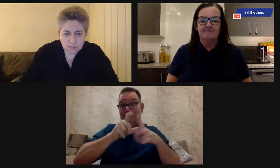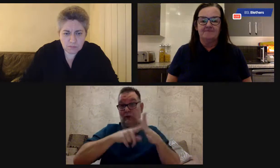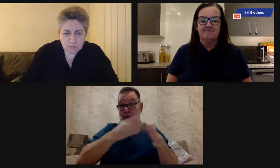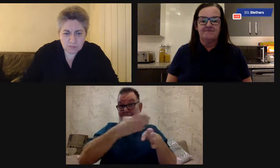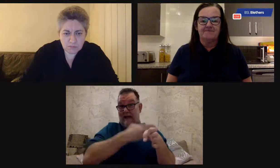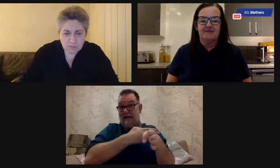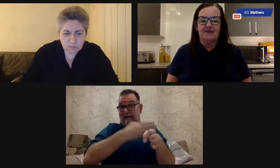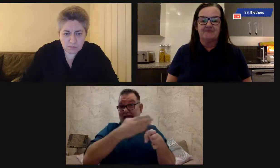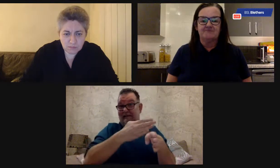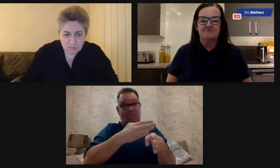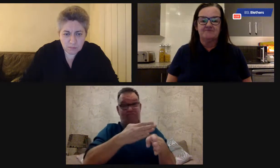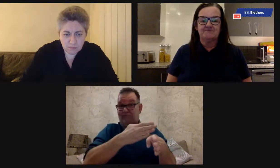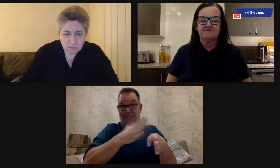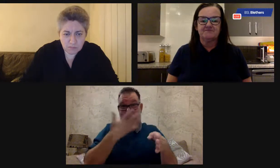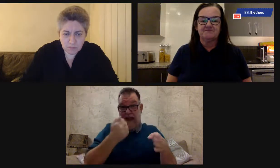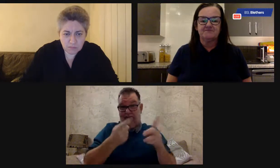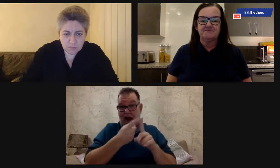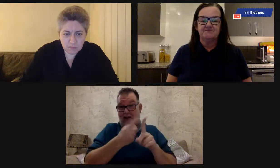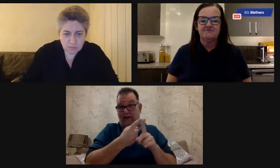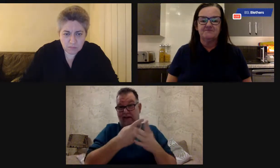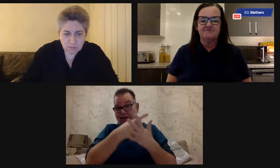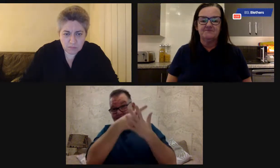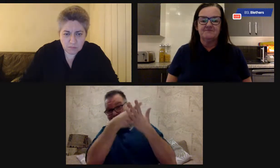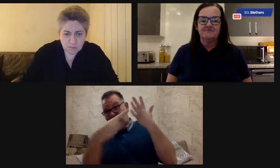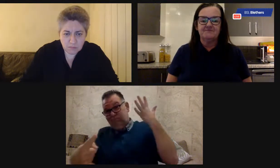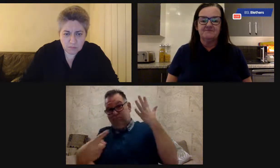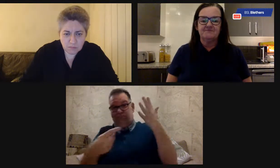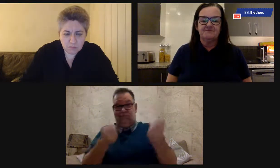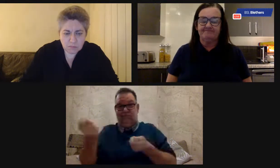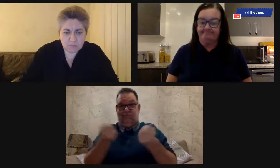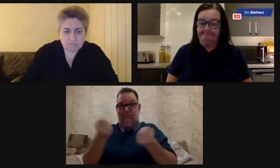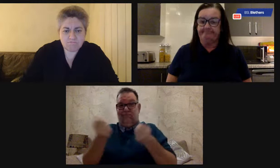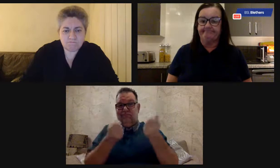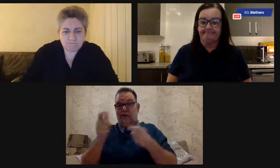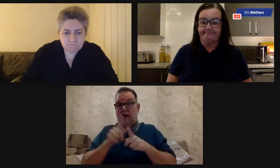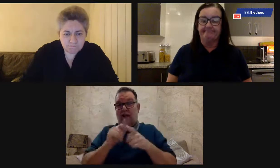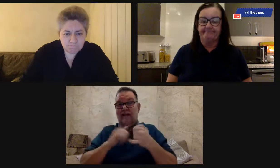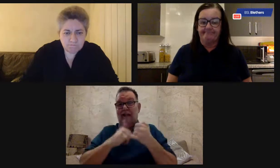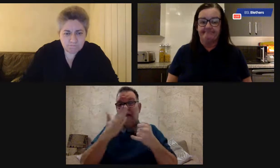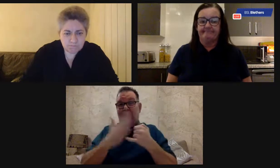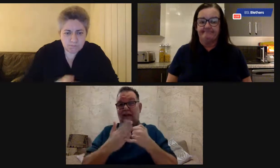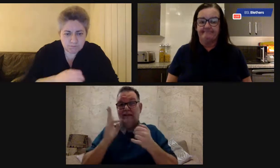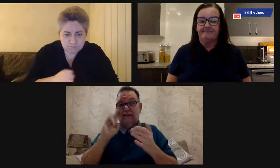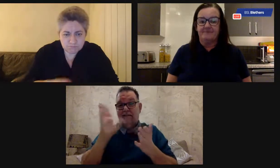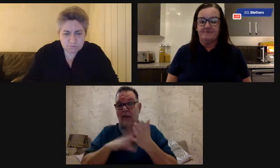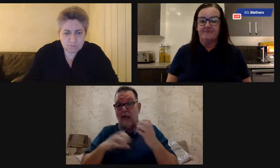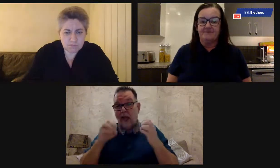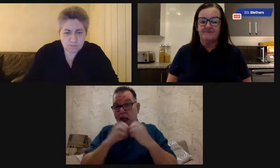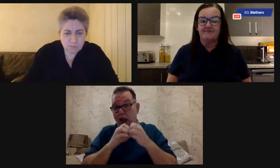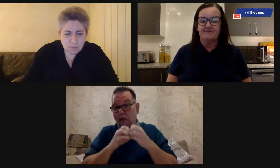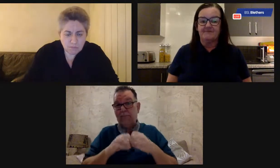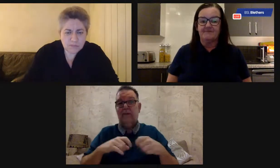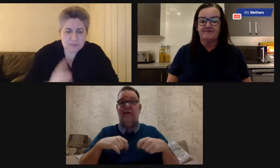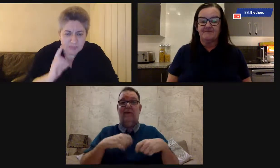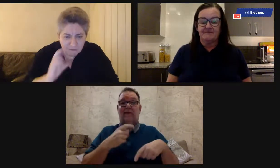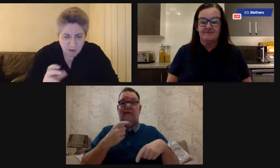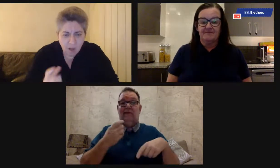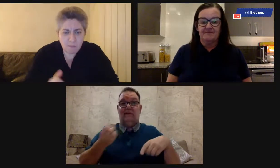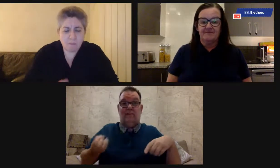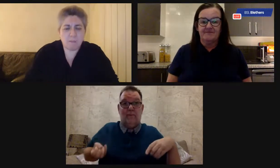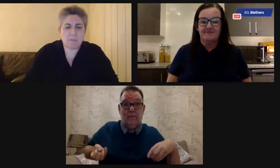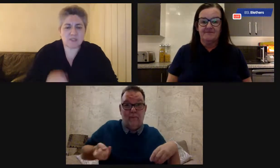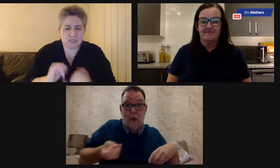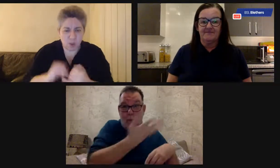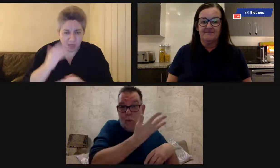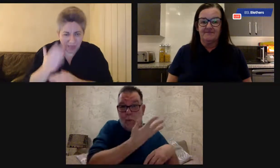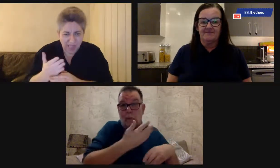He had uh, so many hats. It wasn't just us. He volunteered